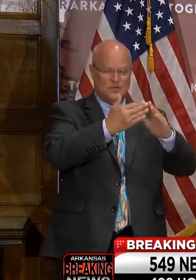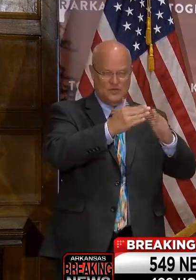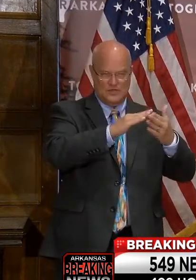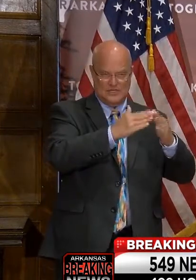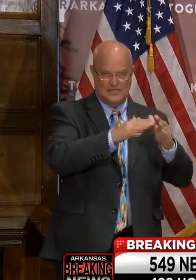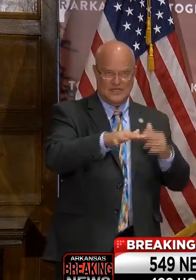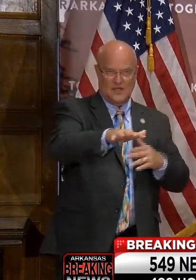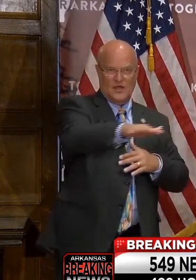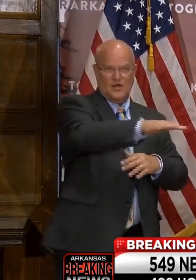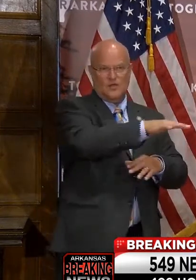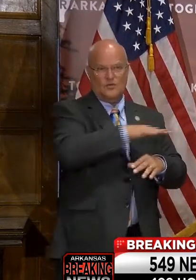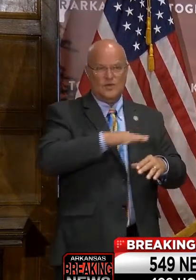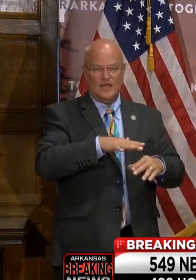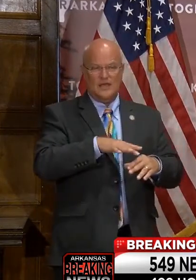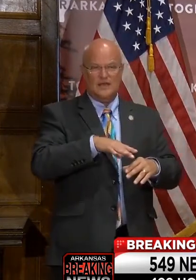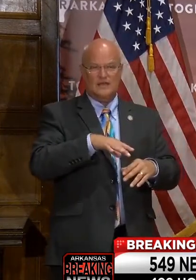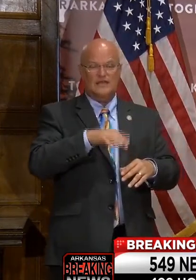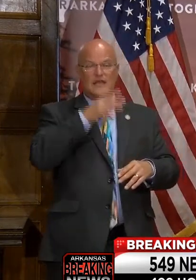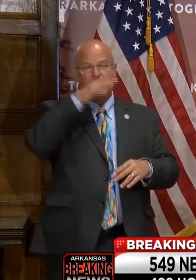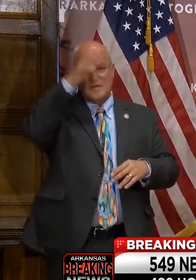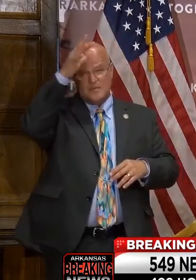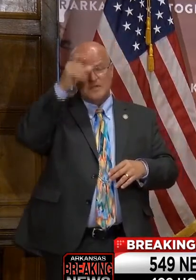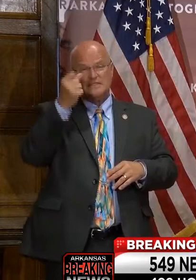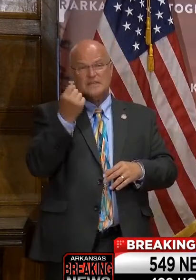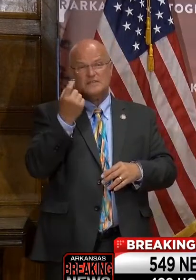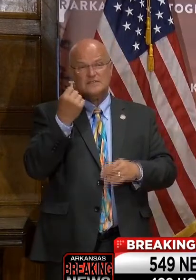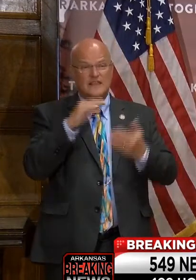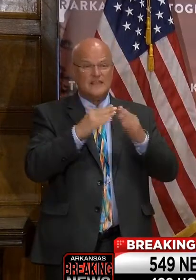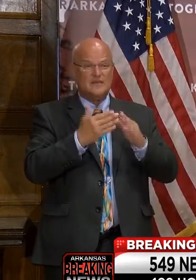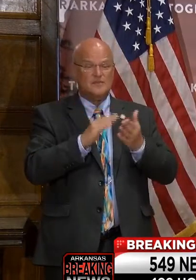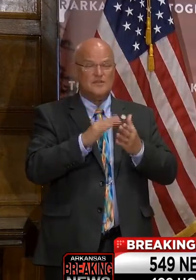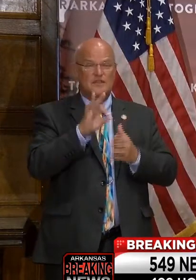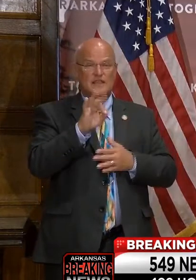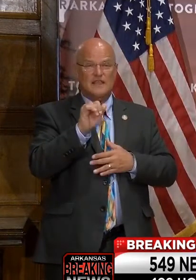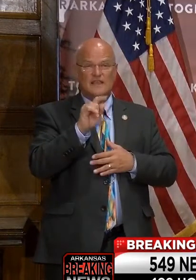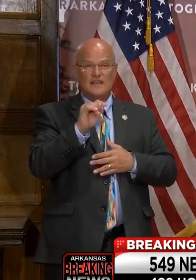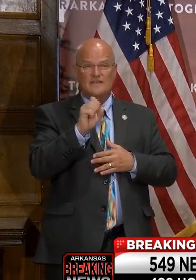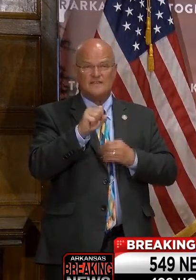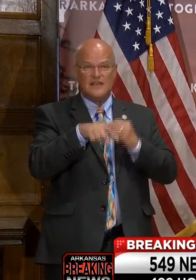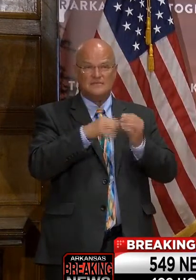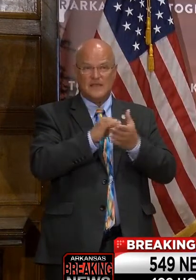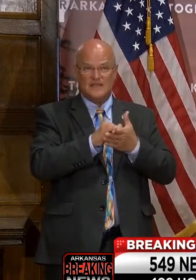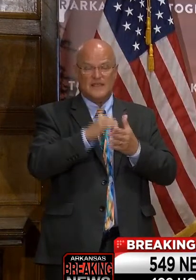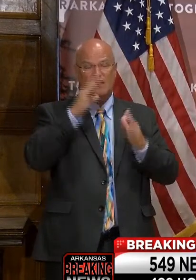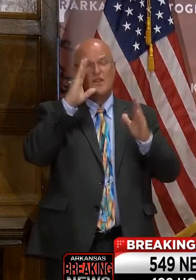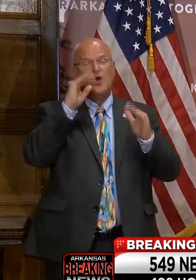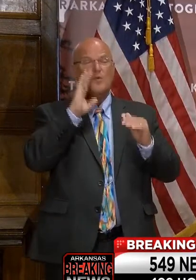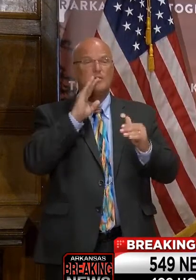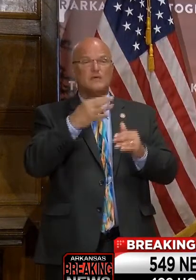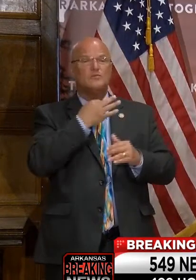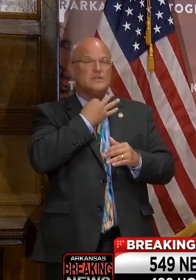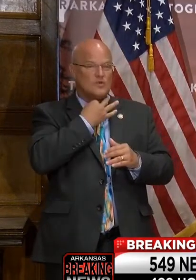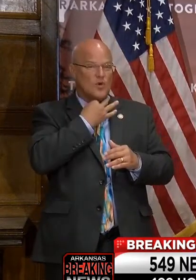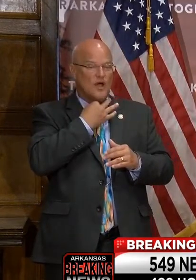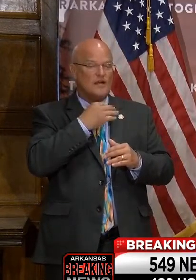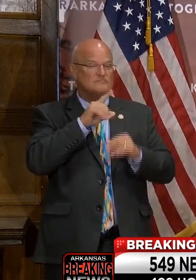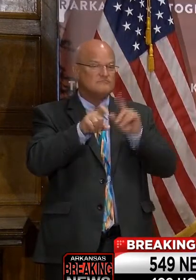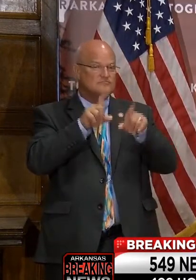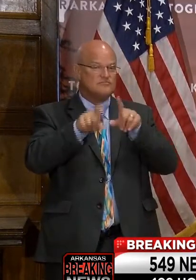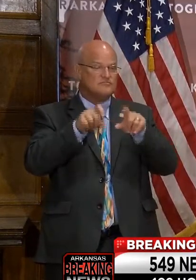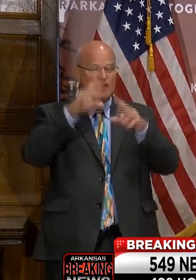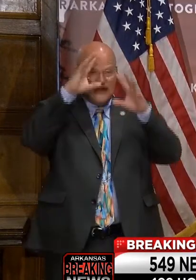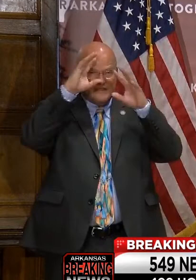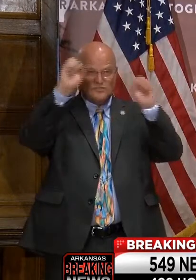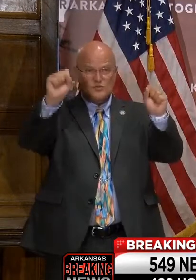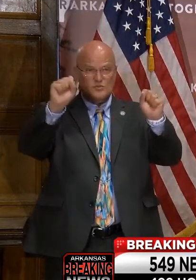community, and they need to understand the community. We need to get the facts out about that, so I hope that they will inquire, and the